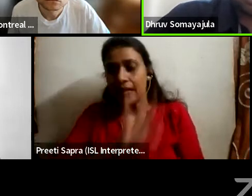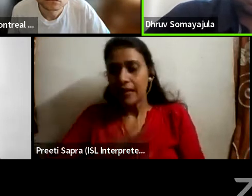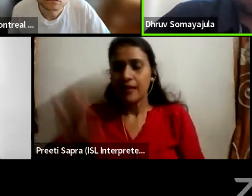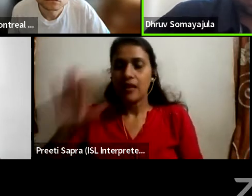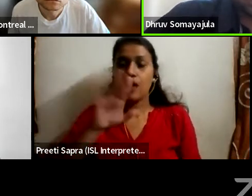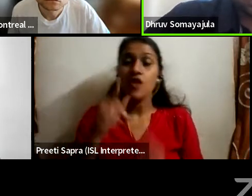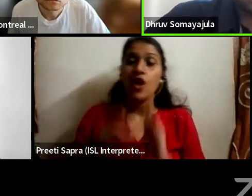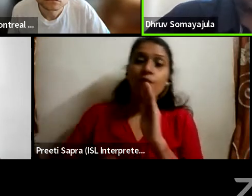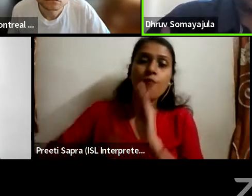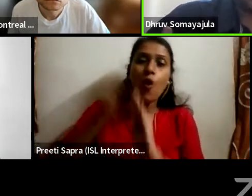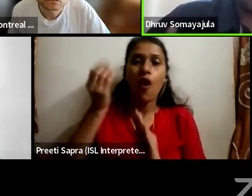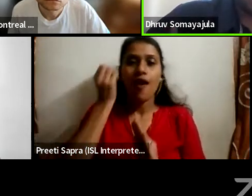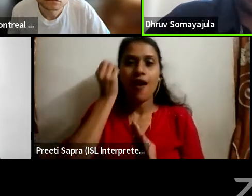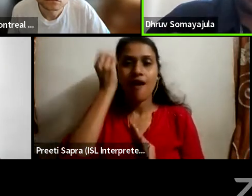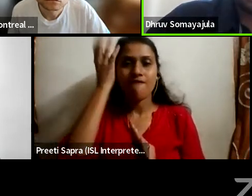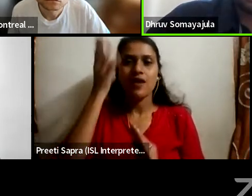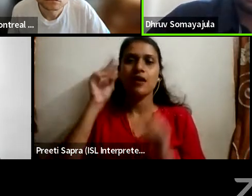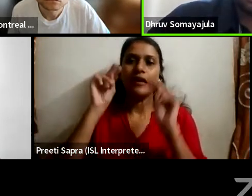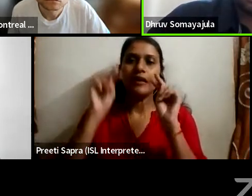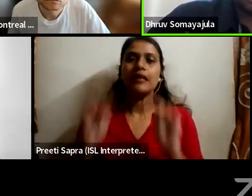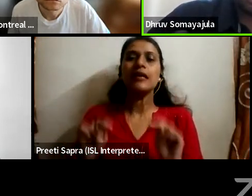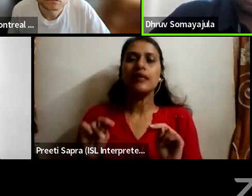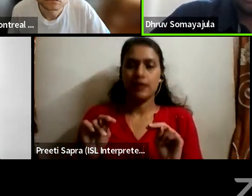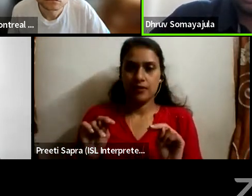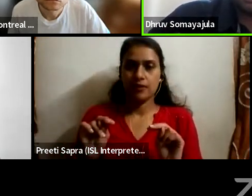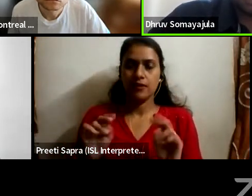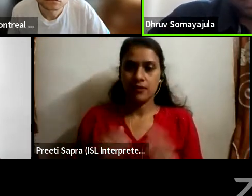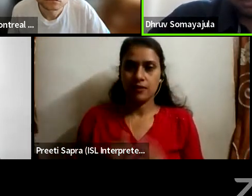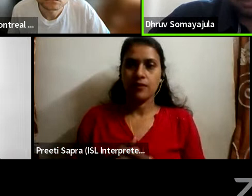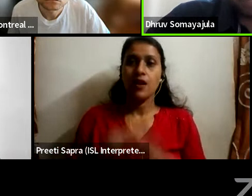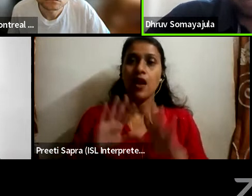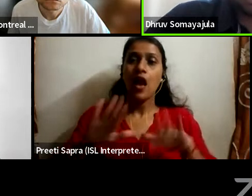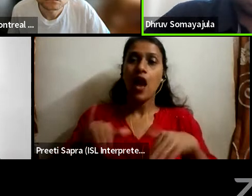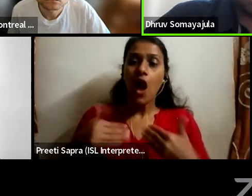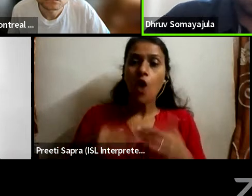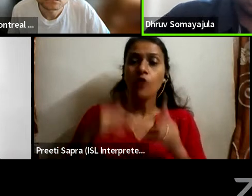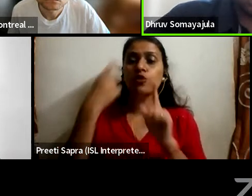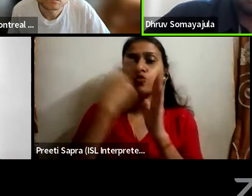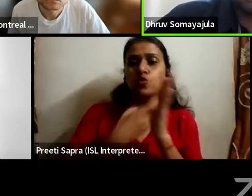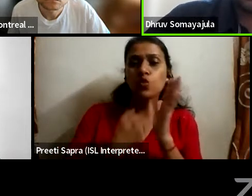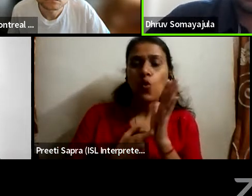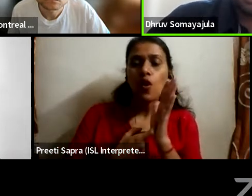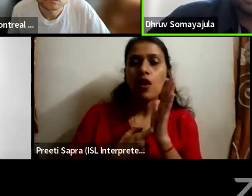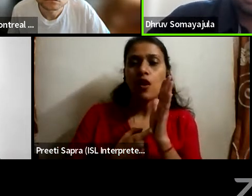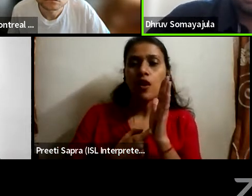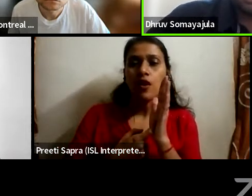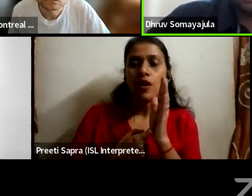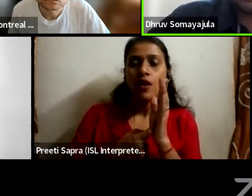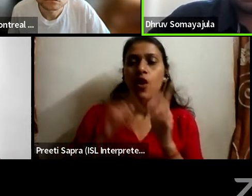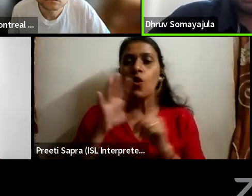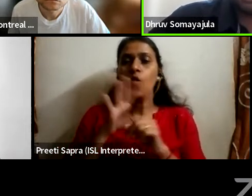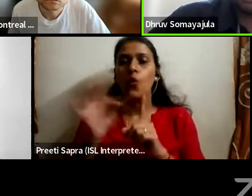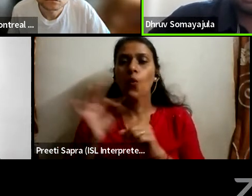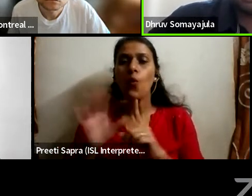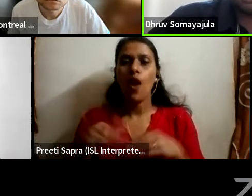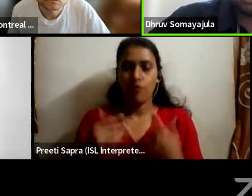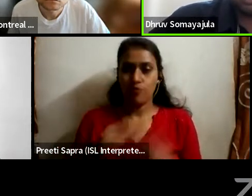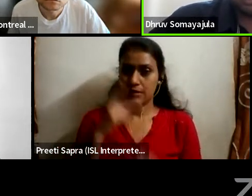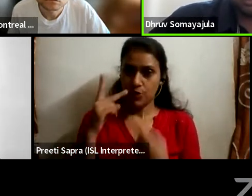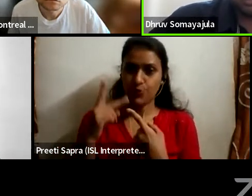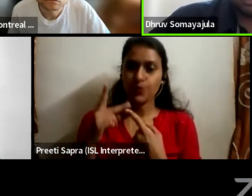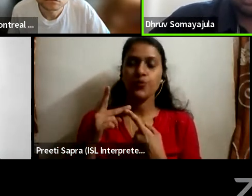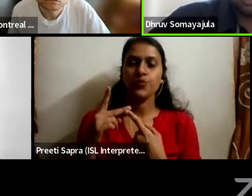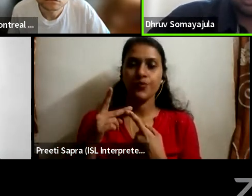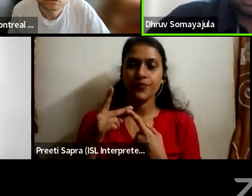more awareness on both ends on how these principles play out, number one. Number two, there needs to be a